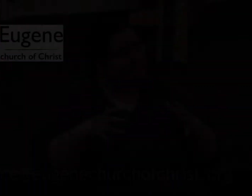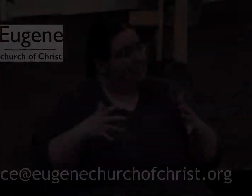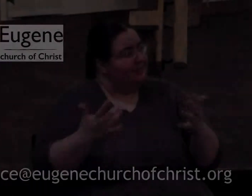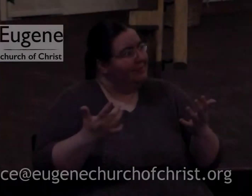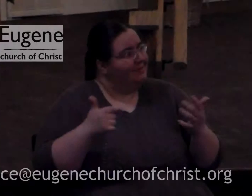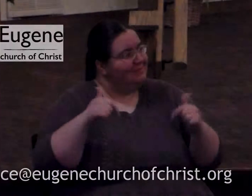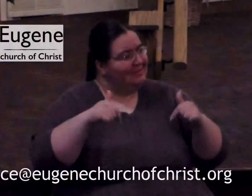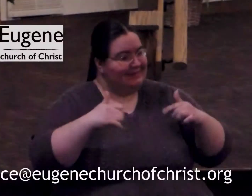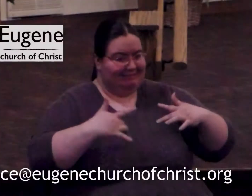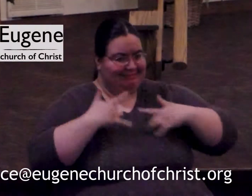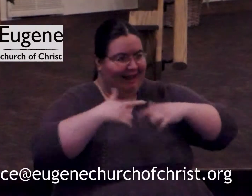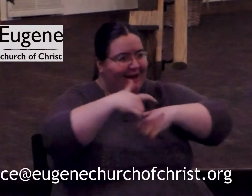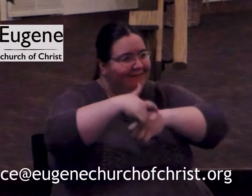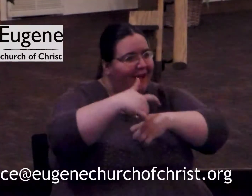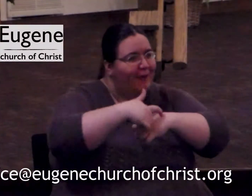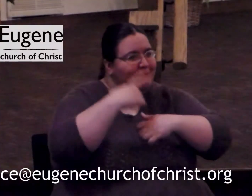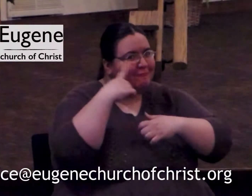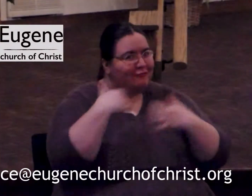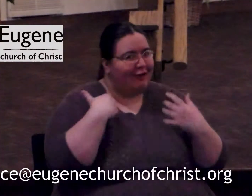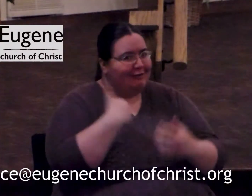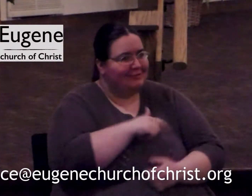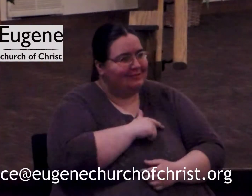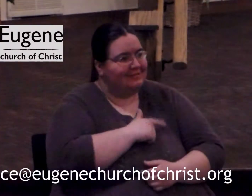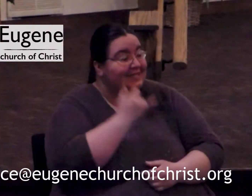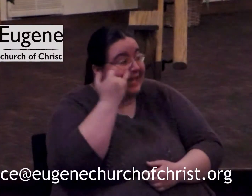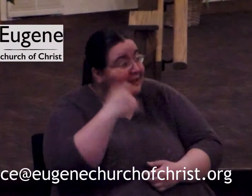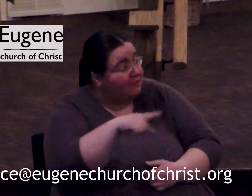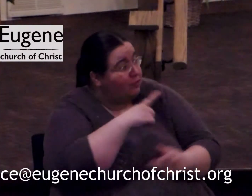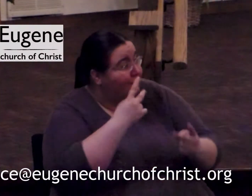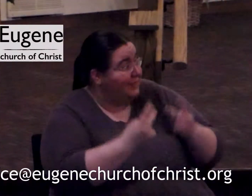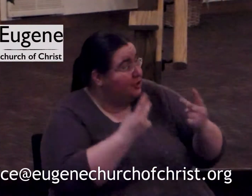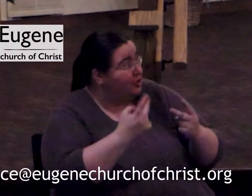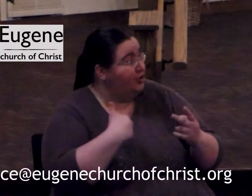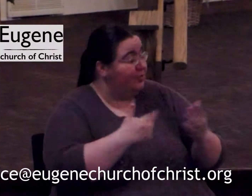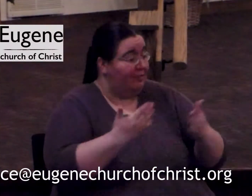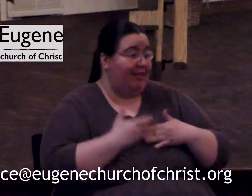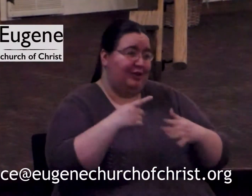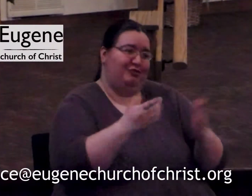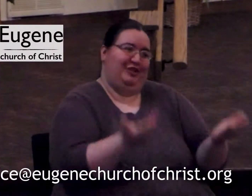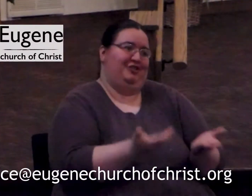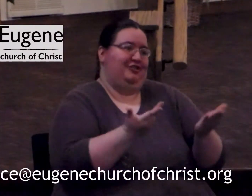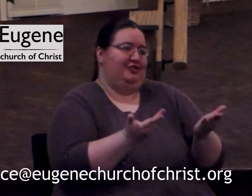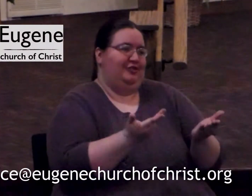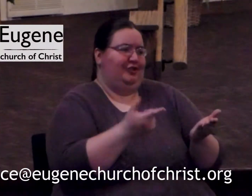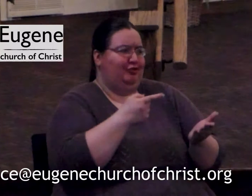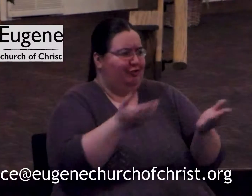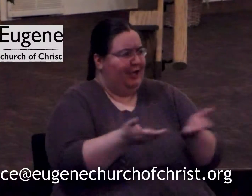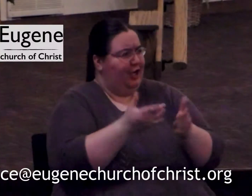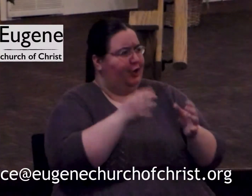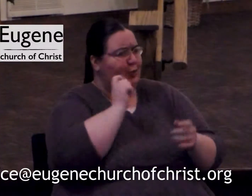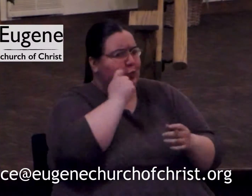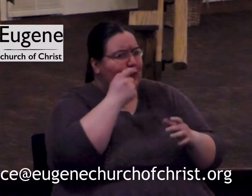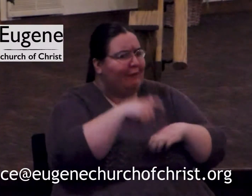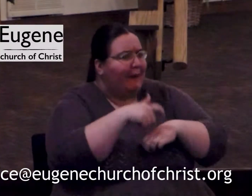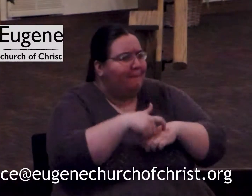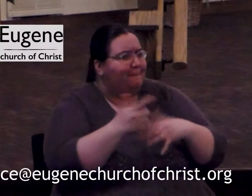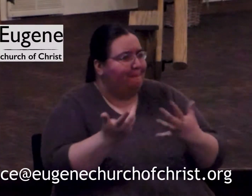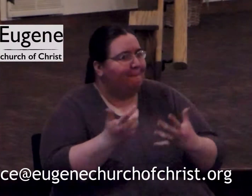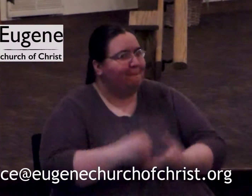If you're visiting with us, we're glad you're here, and I think you're here at kind of a neat time in our church too. And so I hope that as you think about where